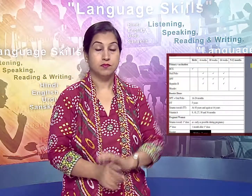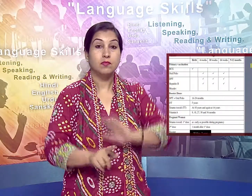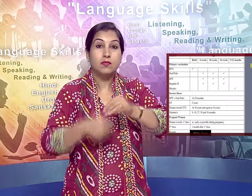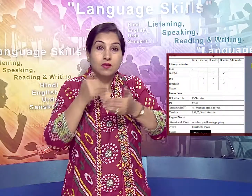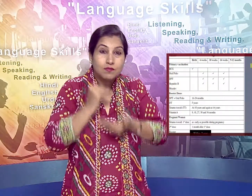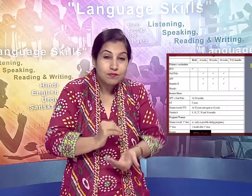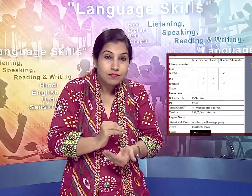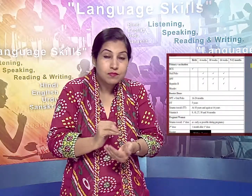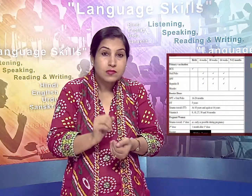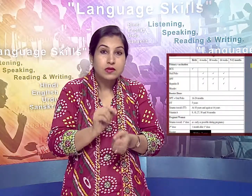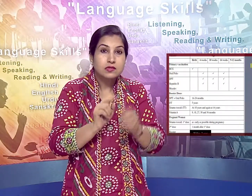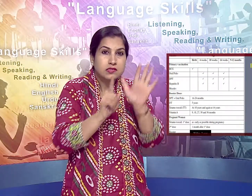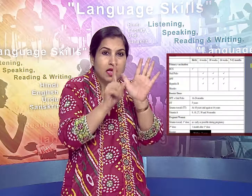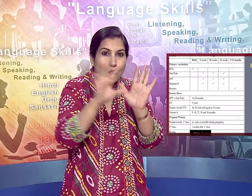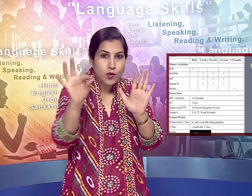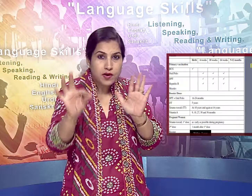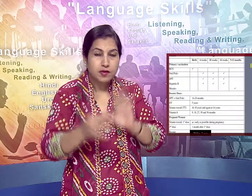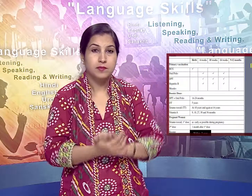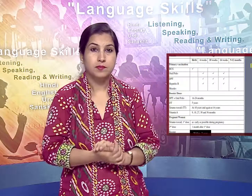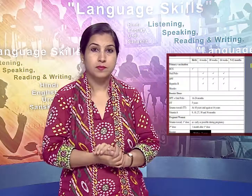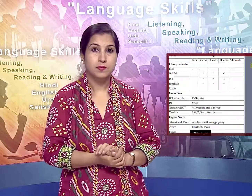When the child is 6 weeks, then